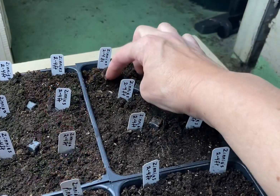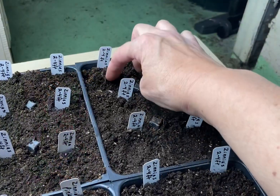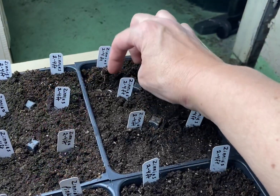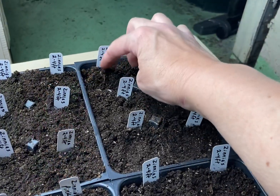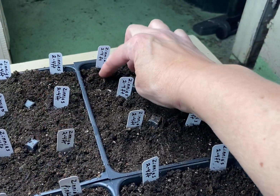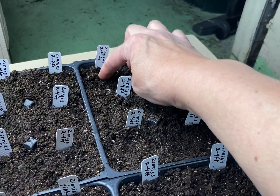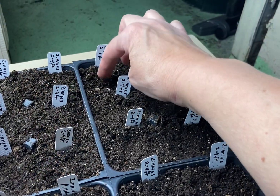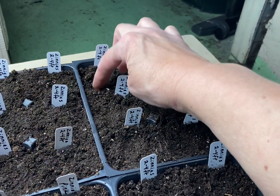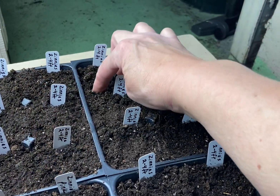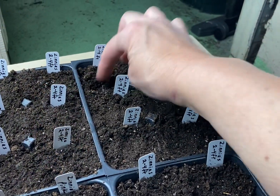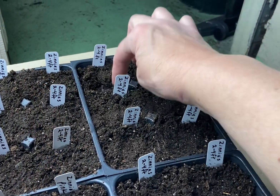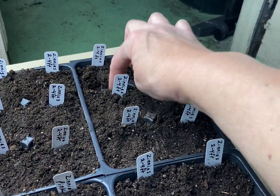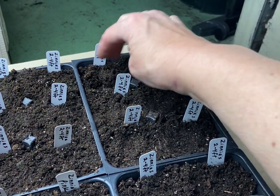now.